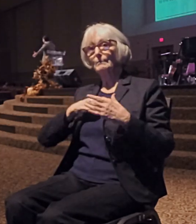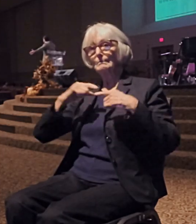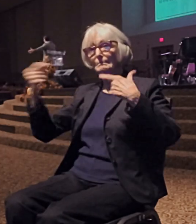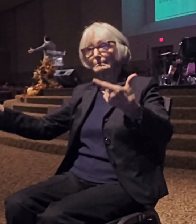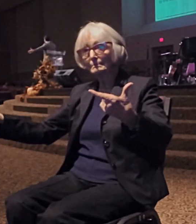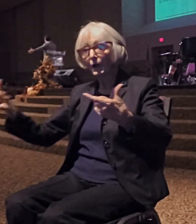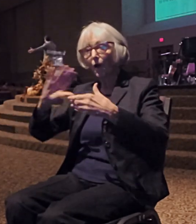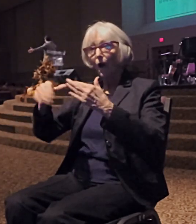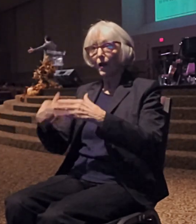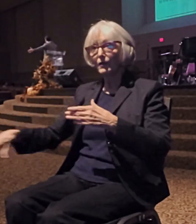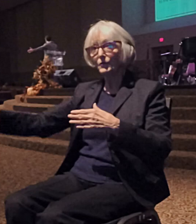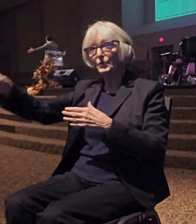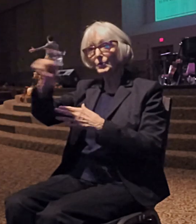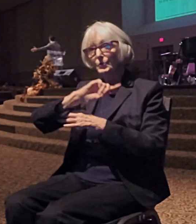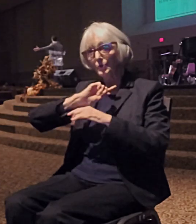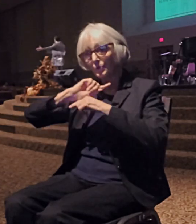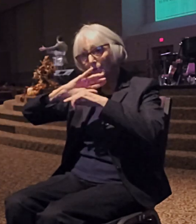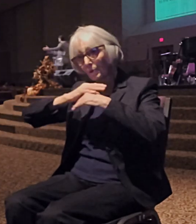do it.